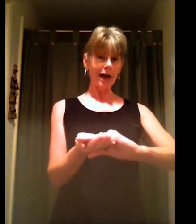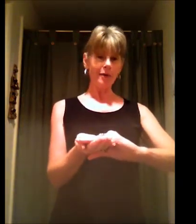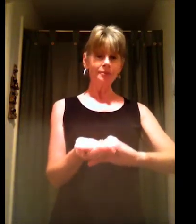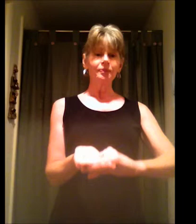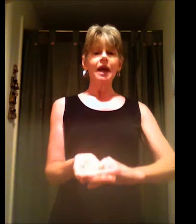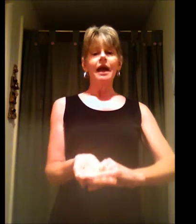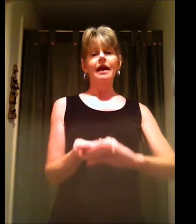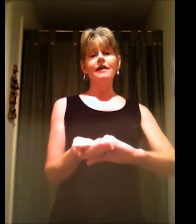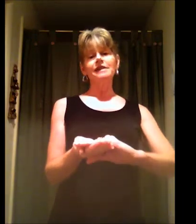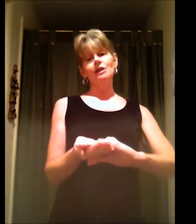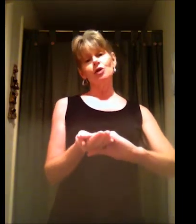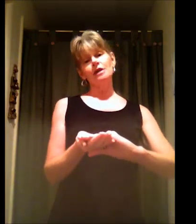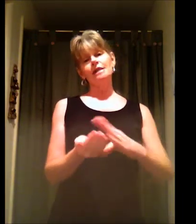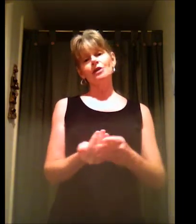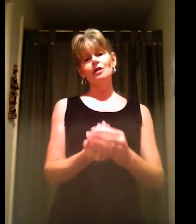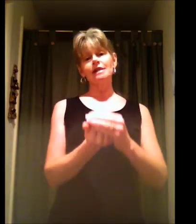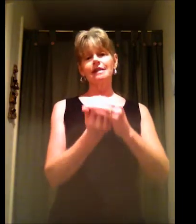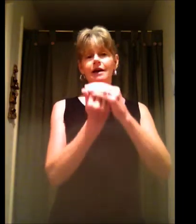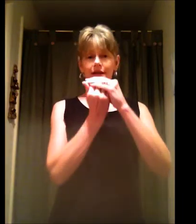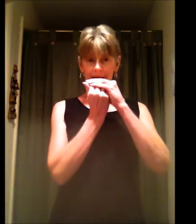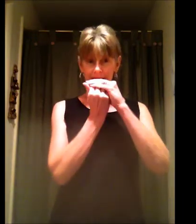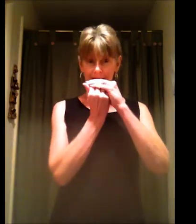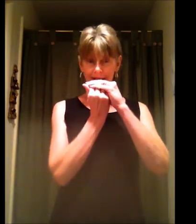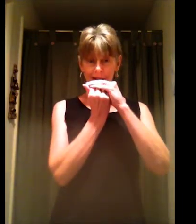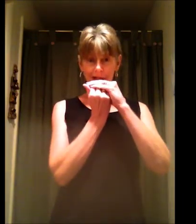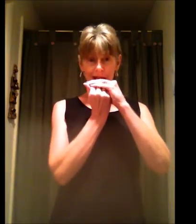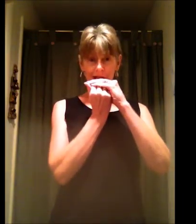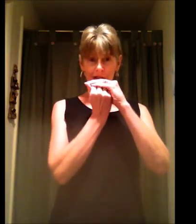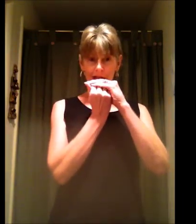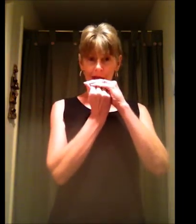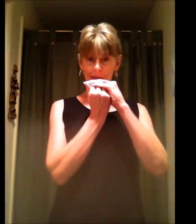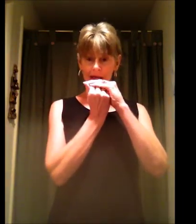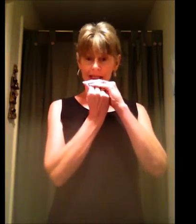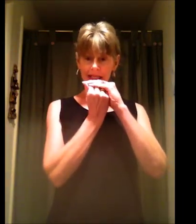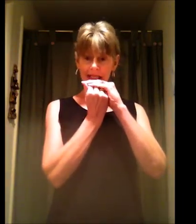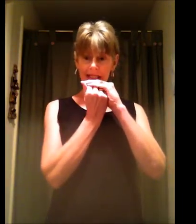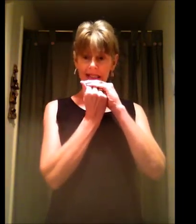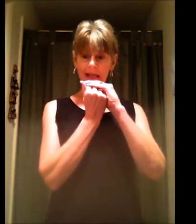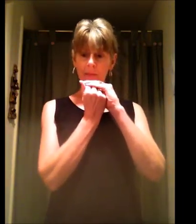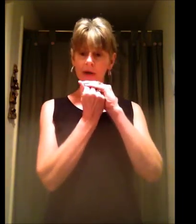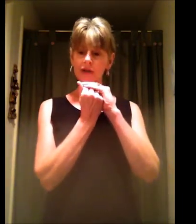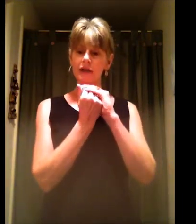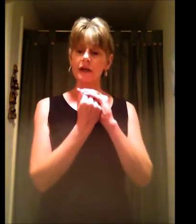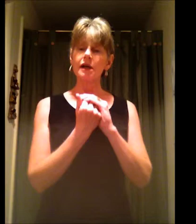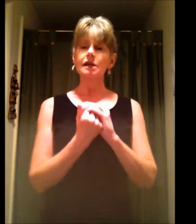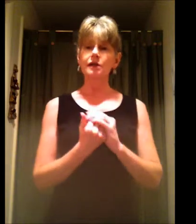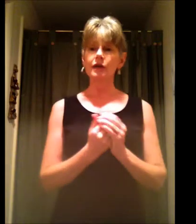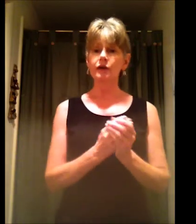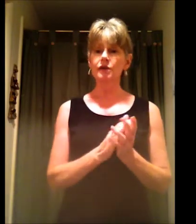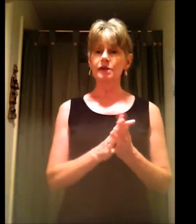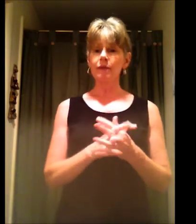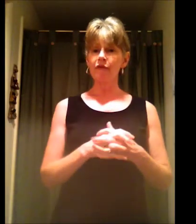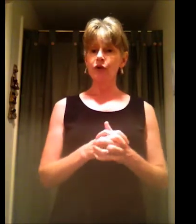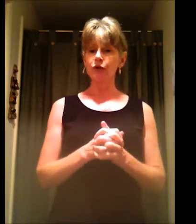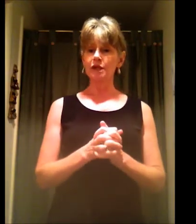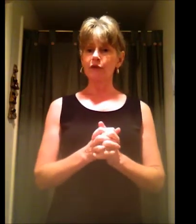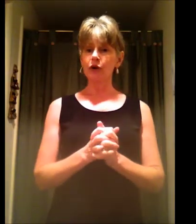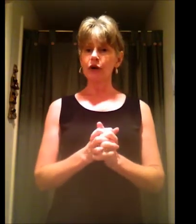out. And I've seen Teresa do this sign like this, like she's actually getting ready to eat the sandwich. So those are some foods for